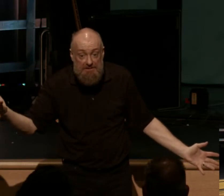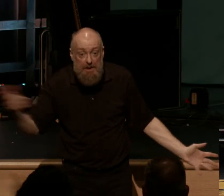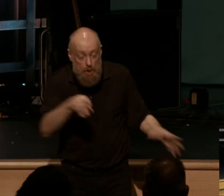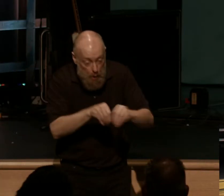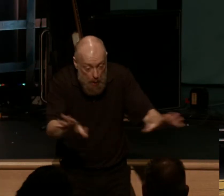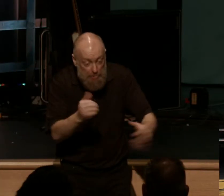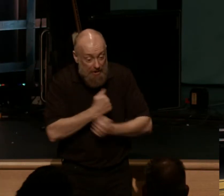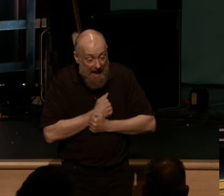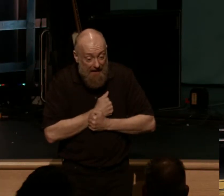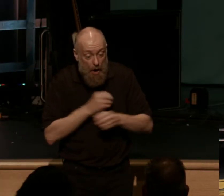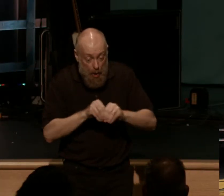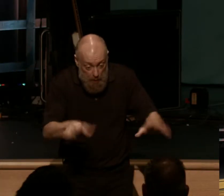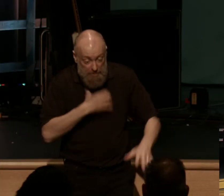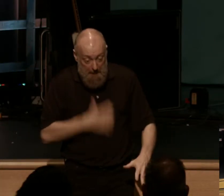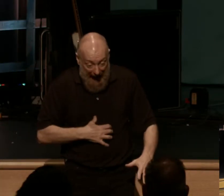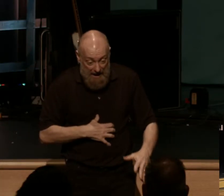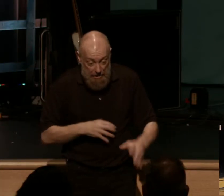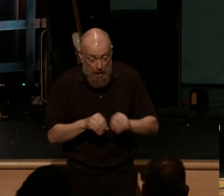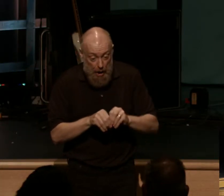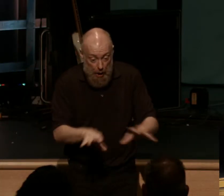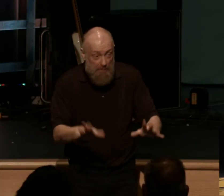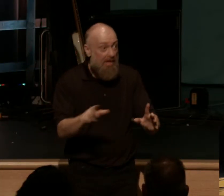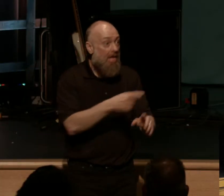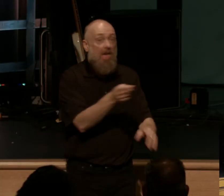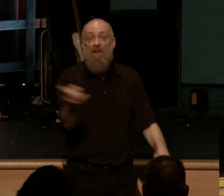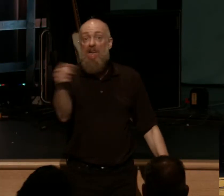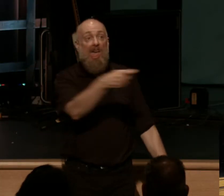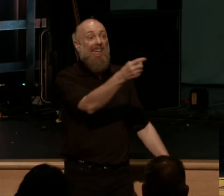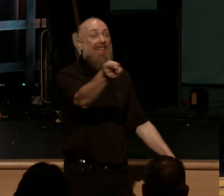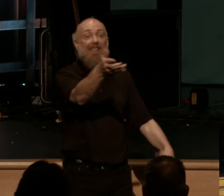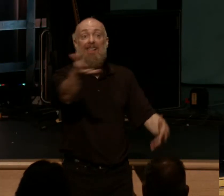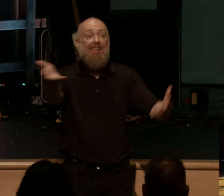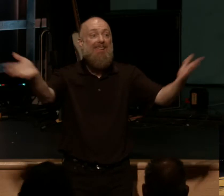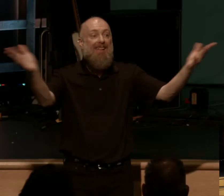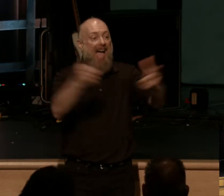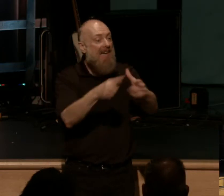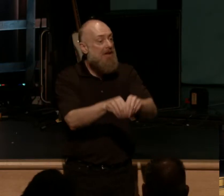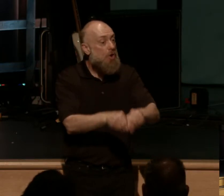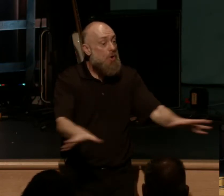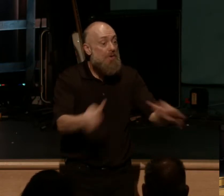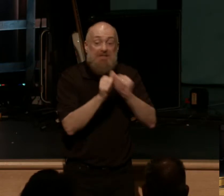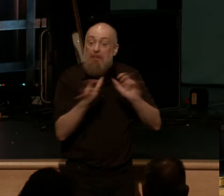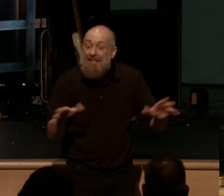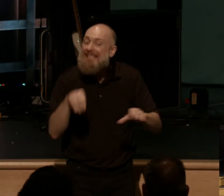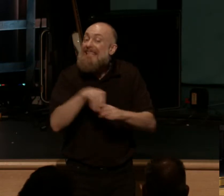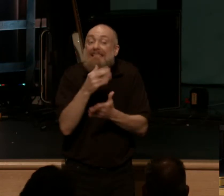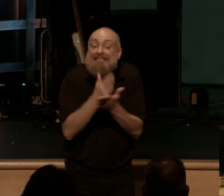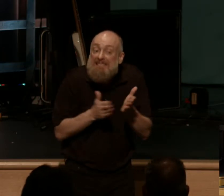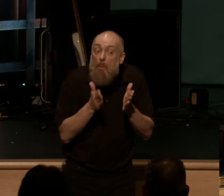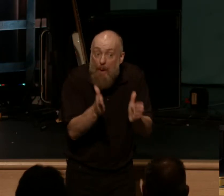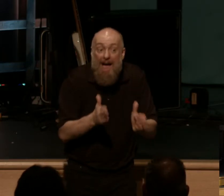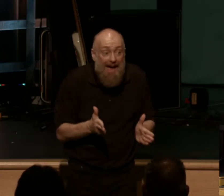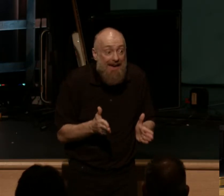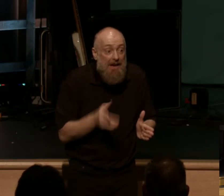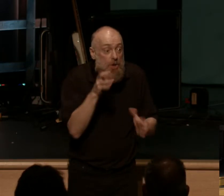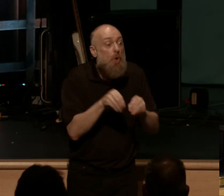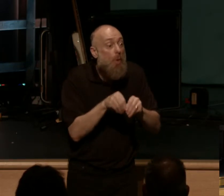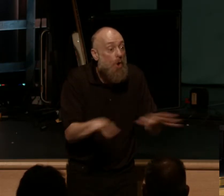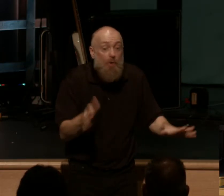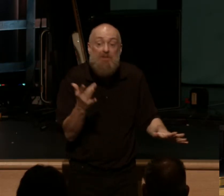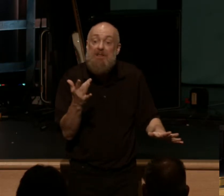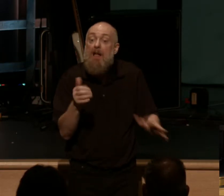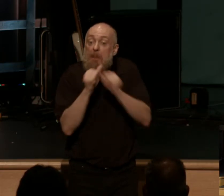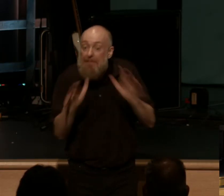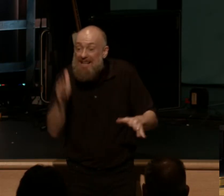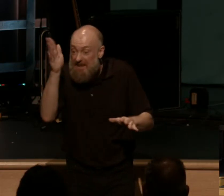love, you lose your passion, you lose your bearings. And then you lose the blessing in some form, in some way. You will lose the favor